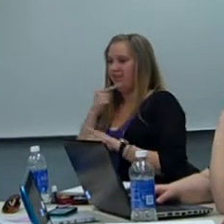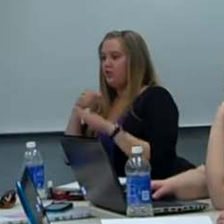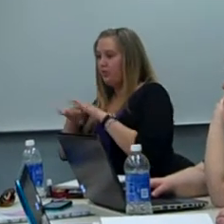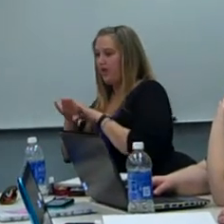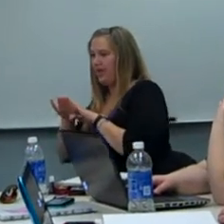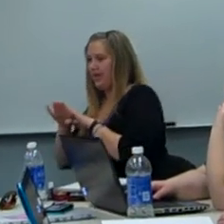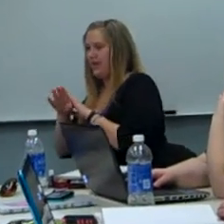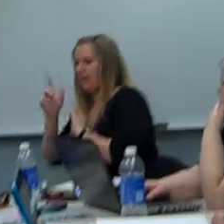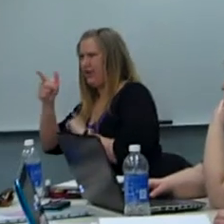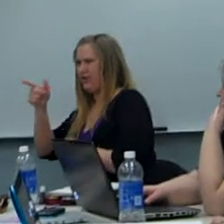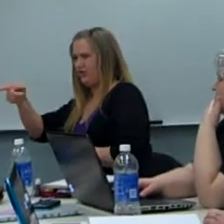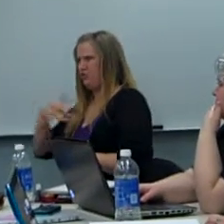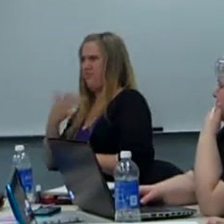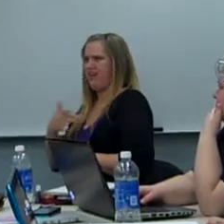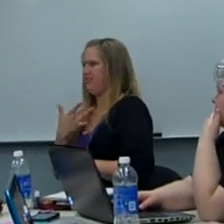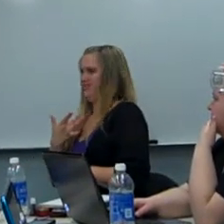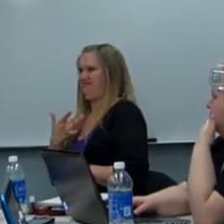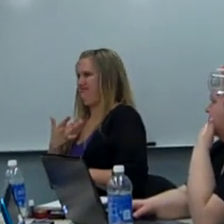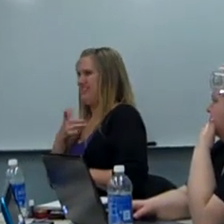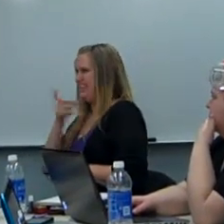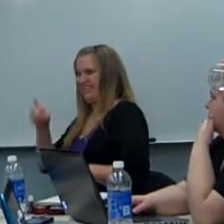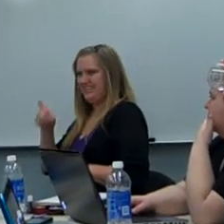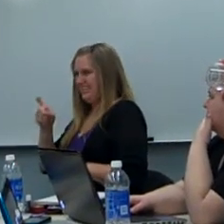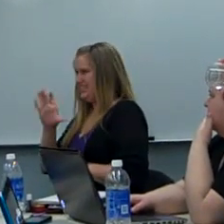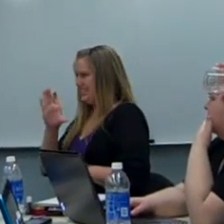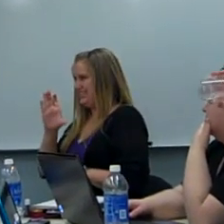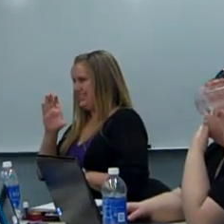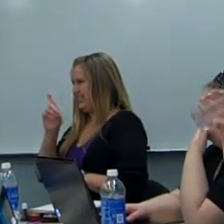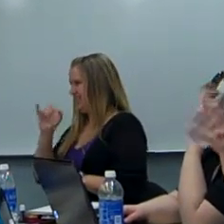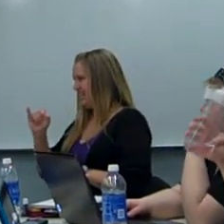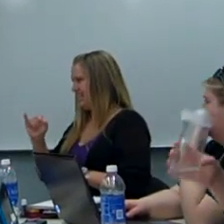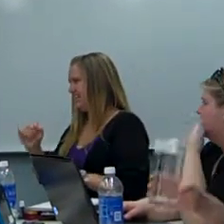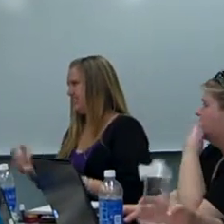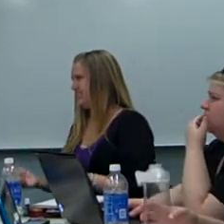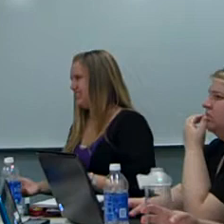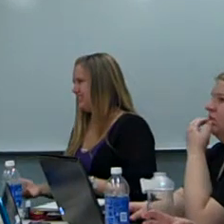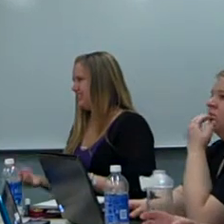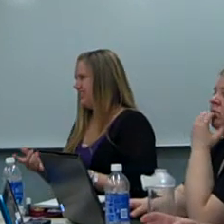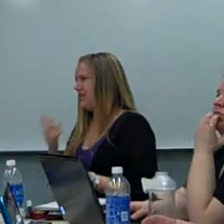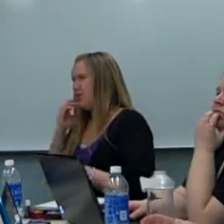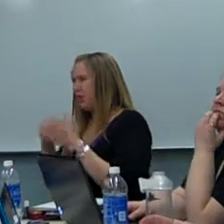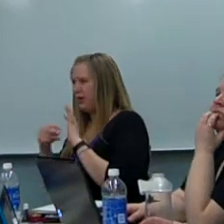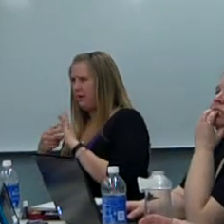maybe where you brought in a CDI, but then you felt like,